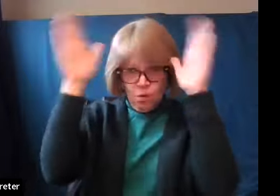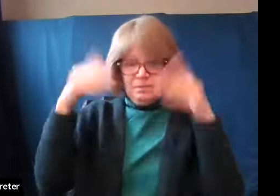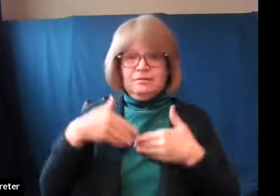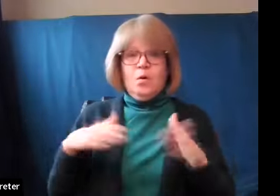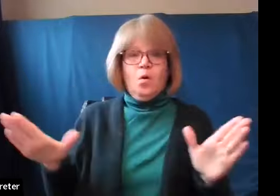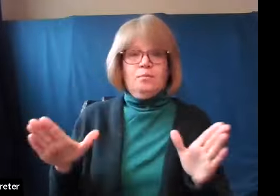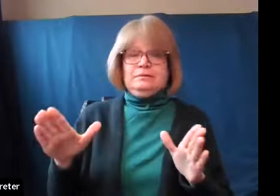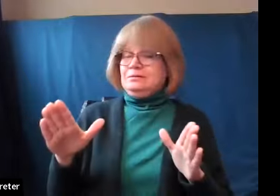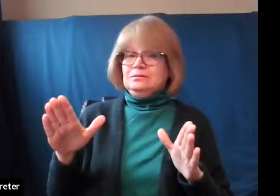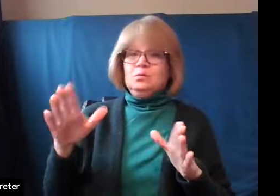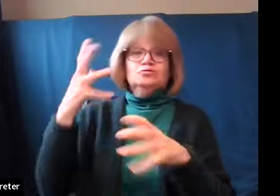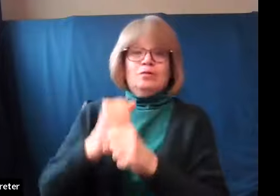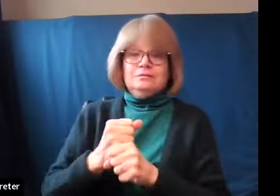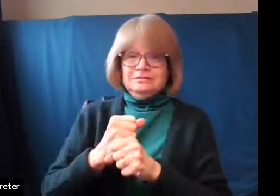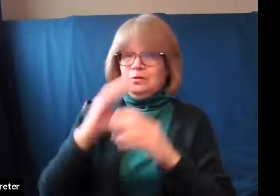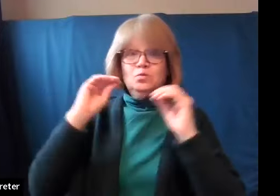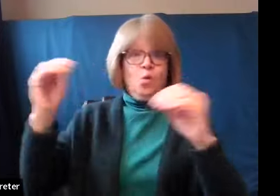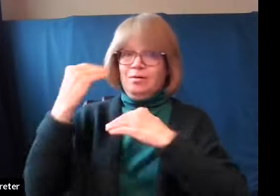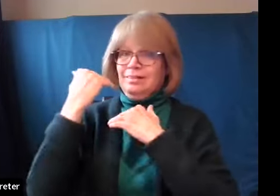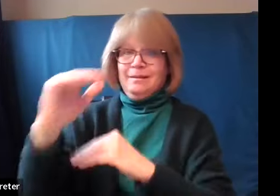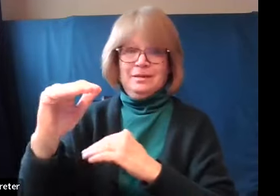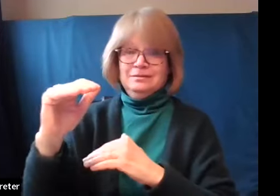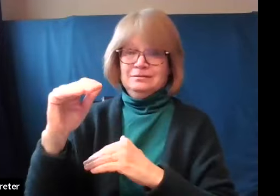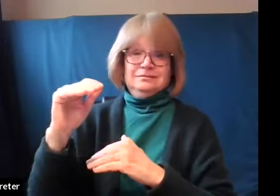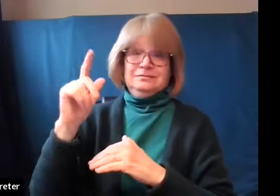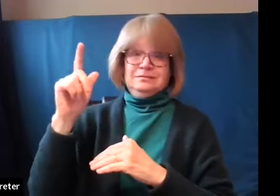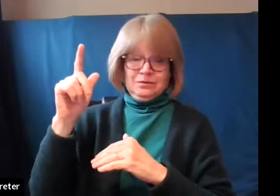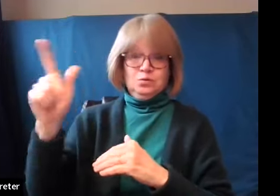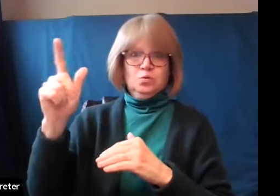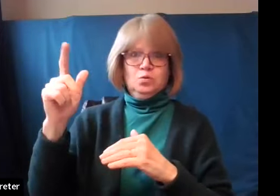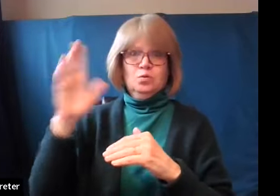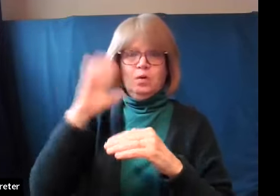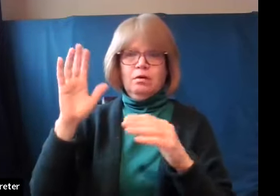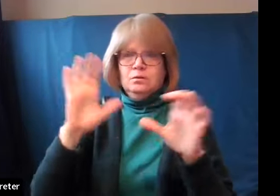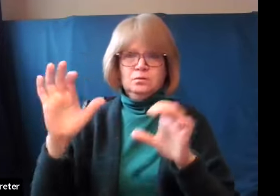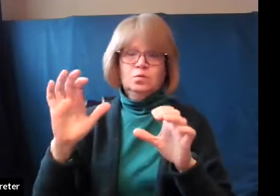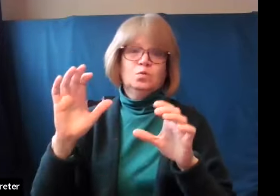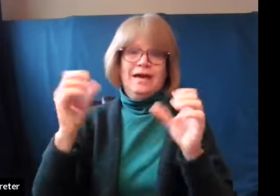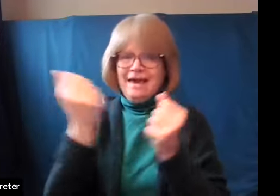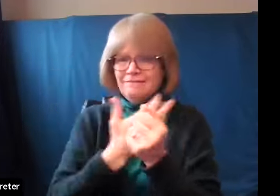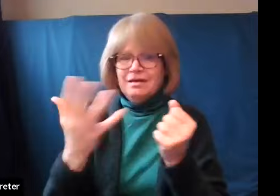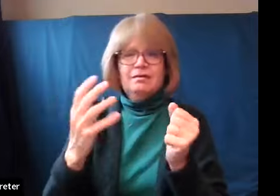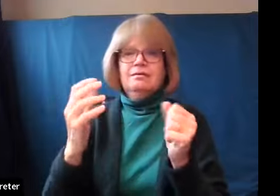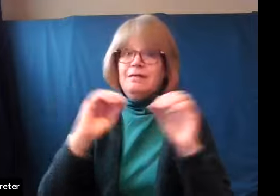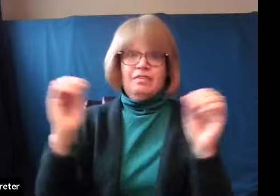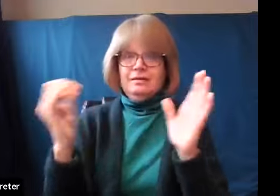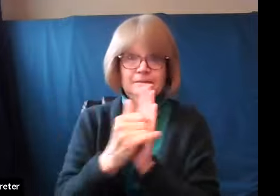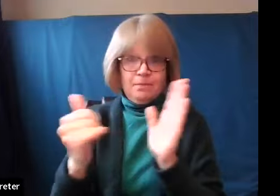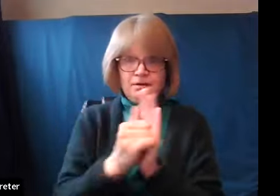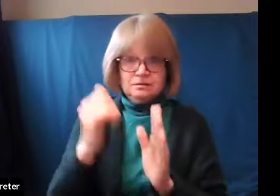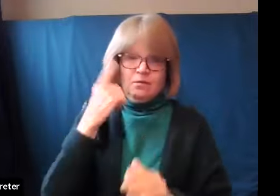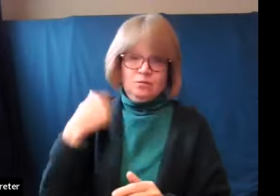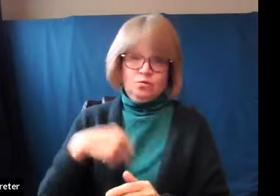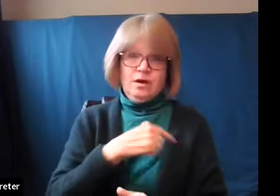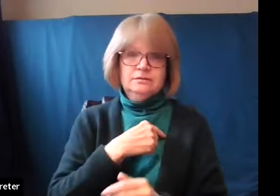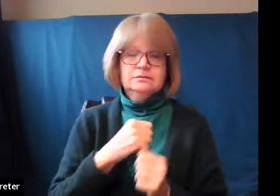there are no limits to miracles that you have in store for us, for with you nothing is impossible.